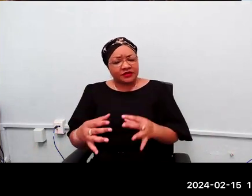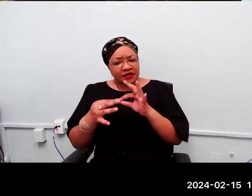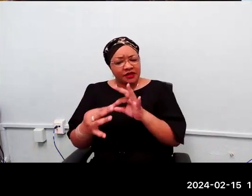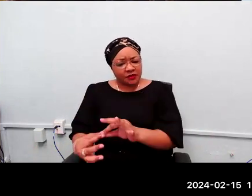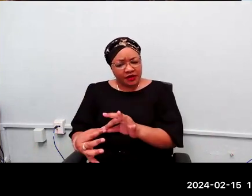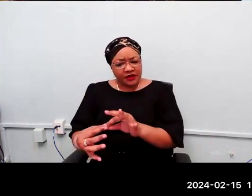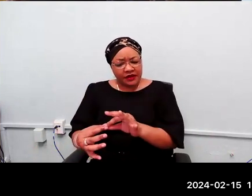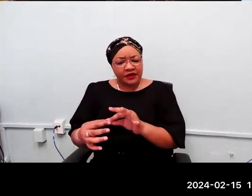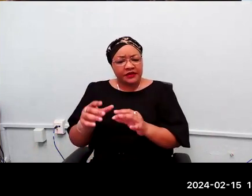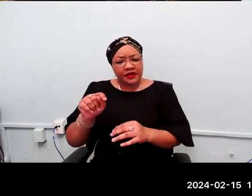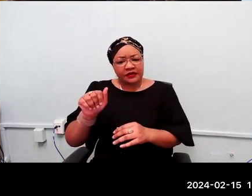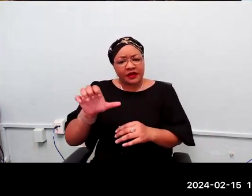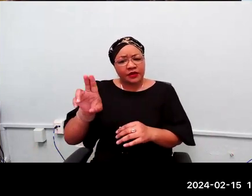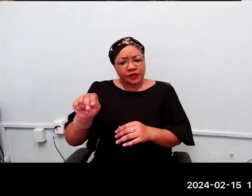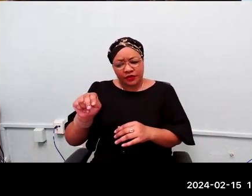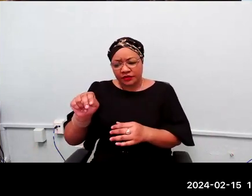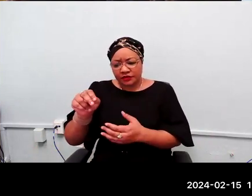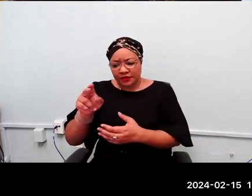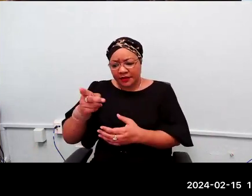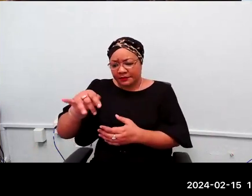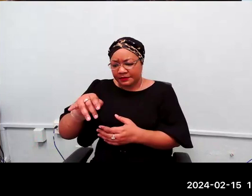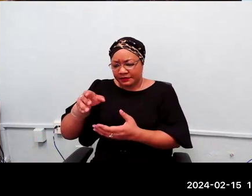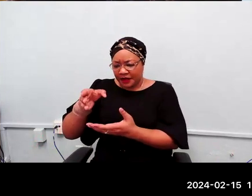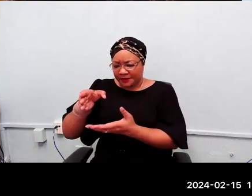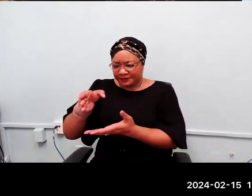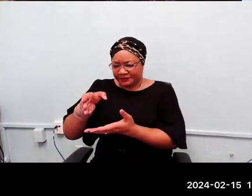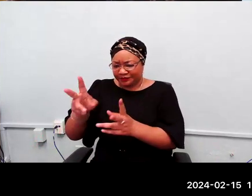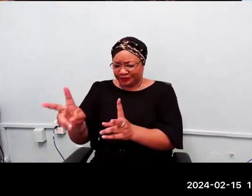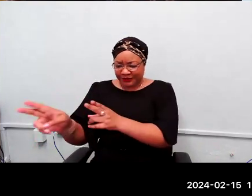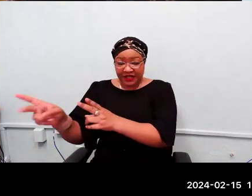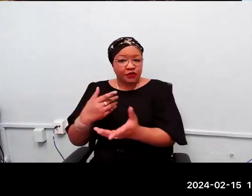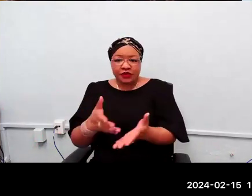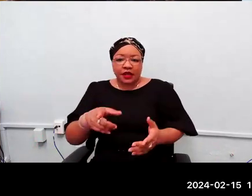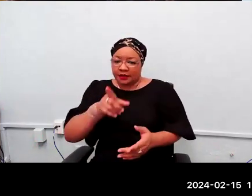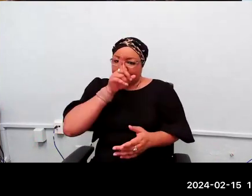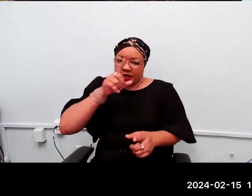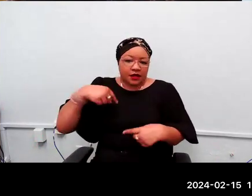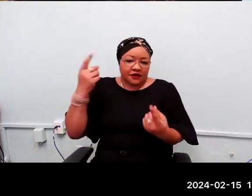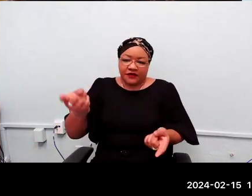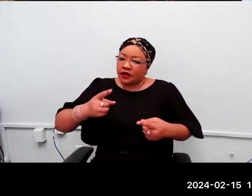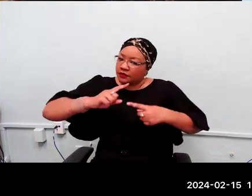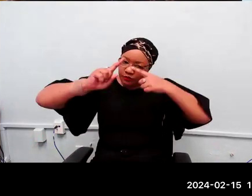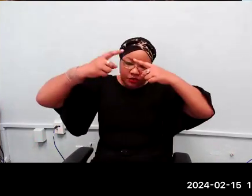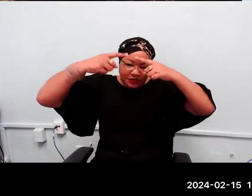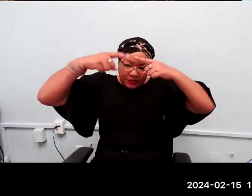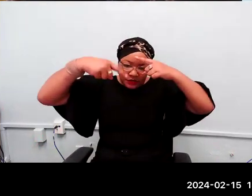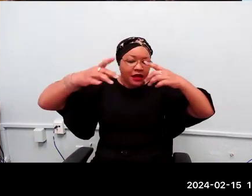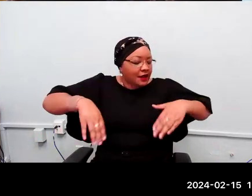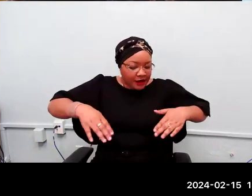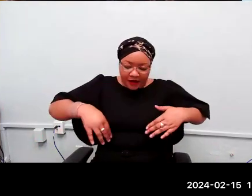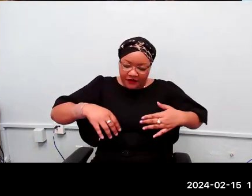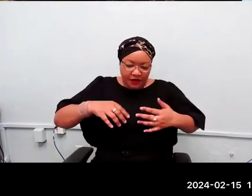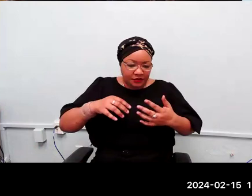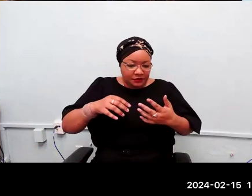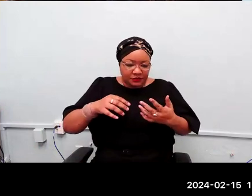you know, these are things that I've never even barely talked about or processed. But it all came